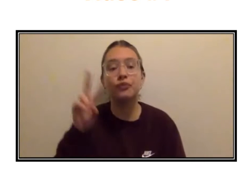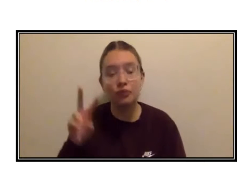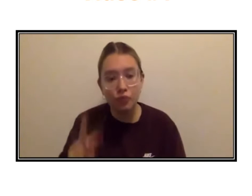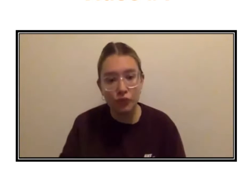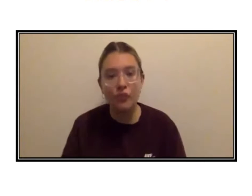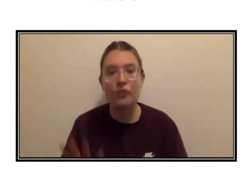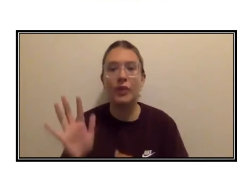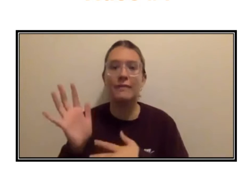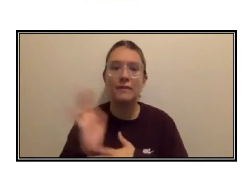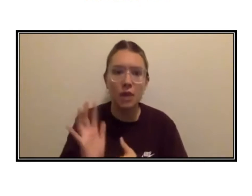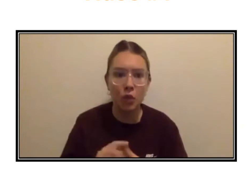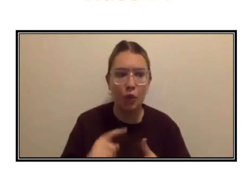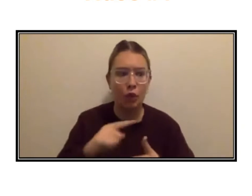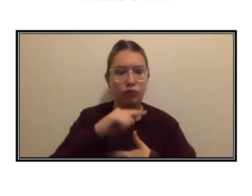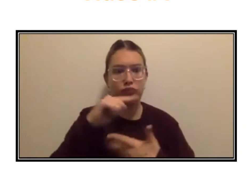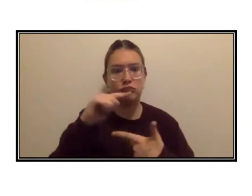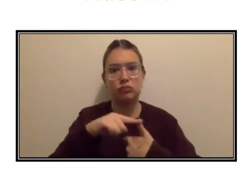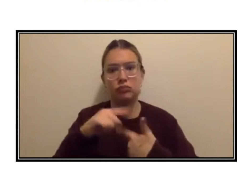it all work out.